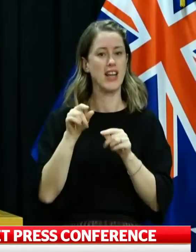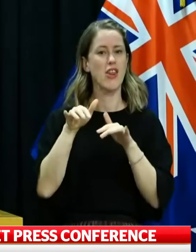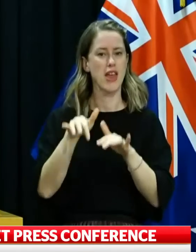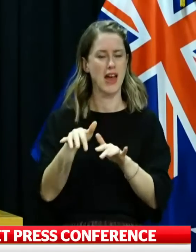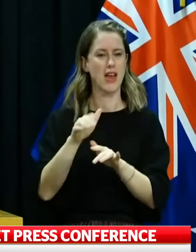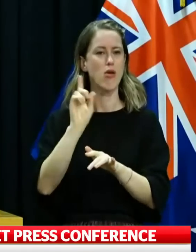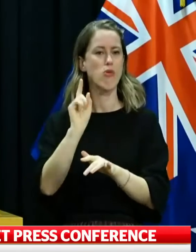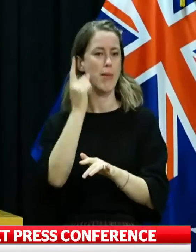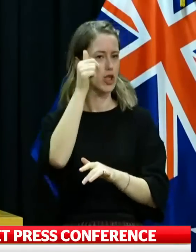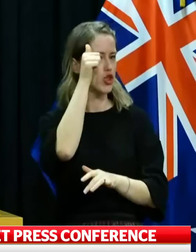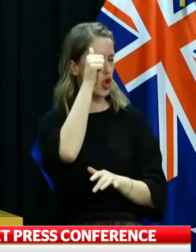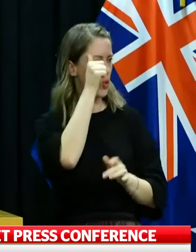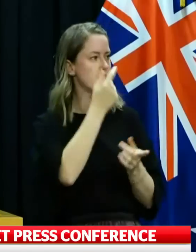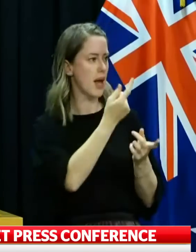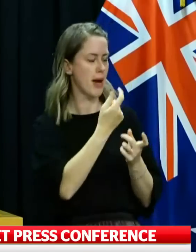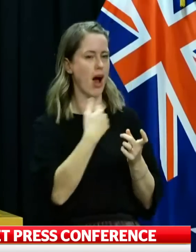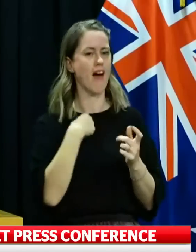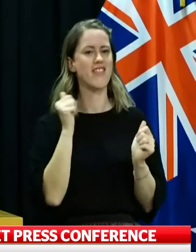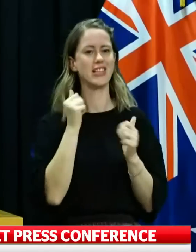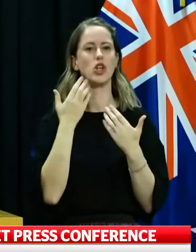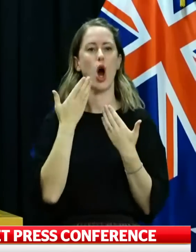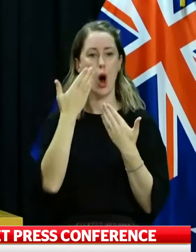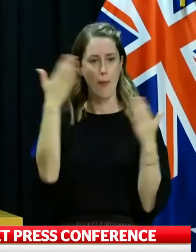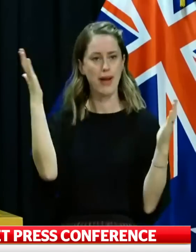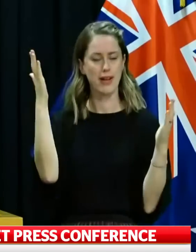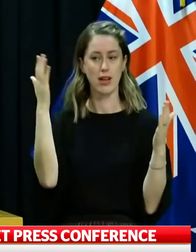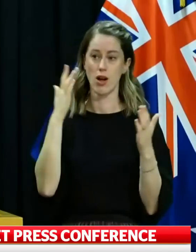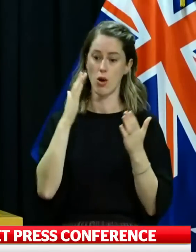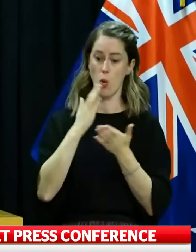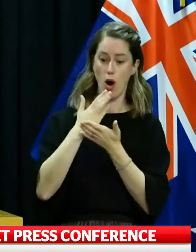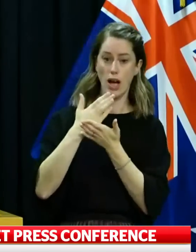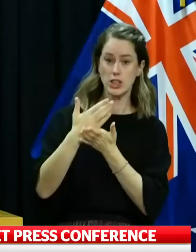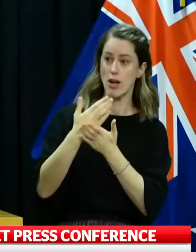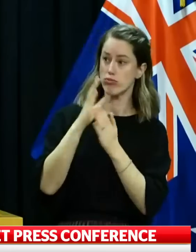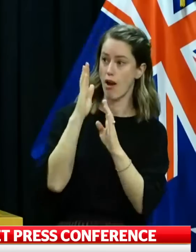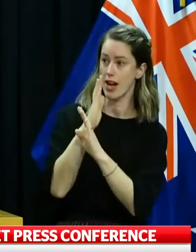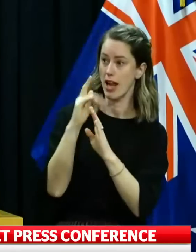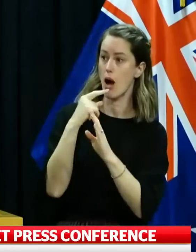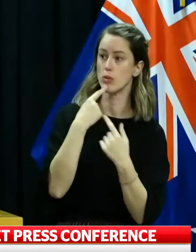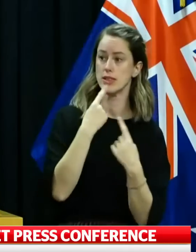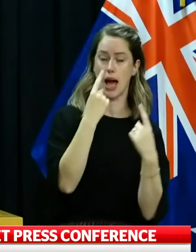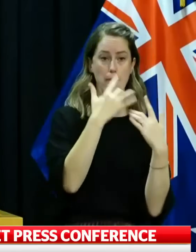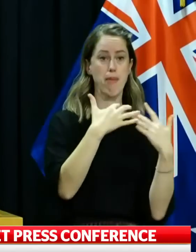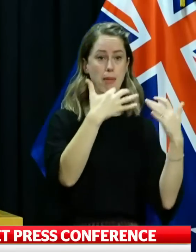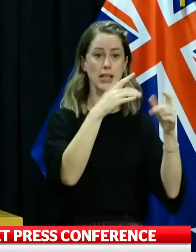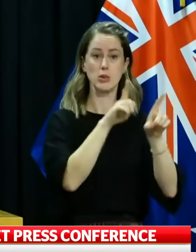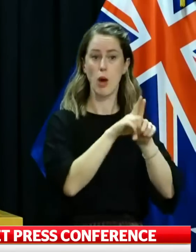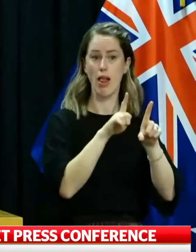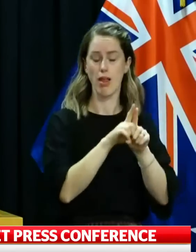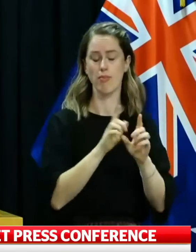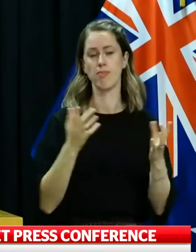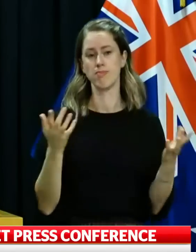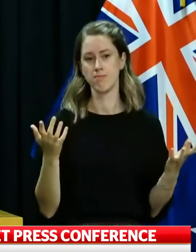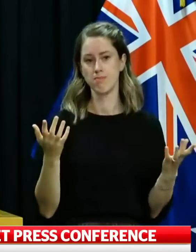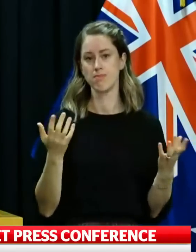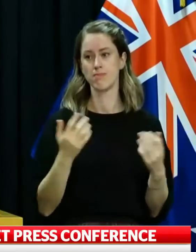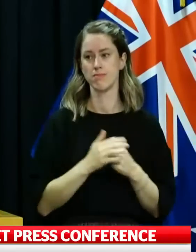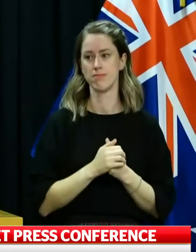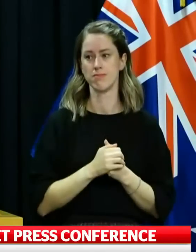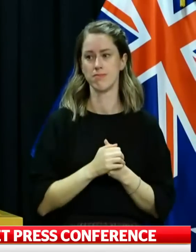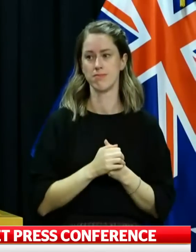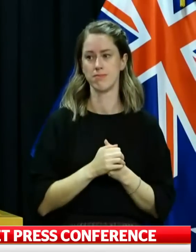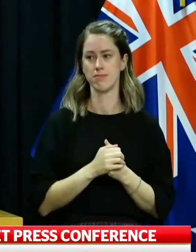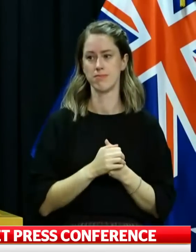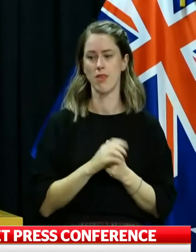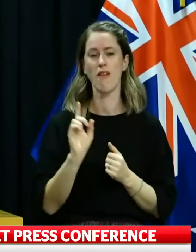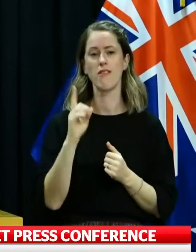I had been very open that what I shared with him privately, I would share publicly if we didn't see movement. But look, this is the